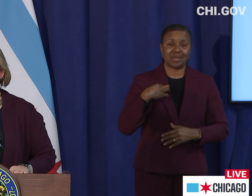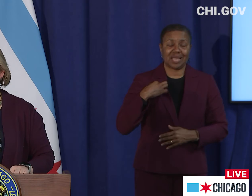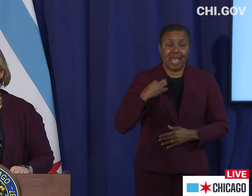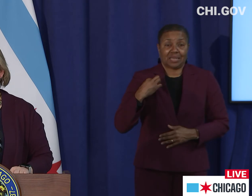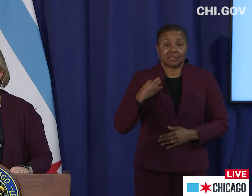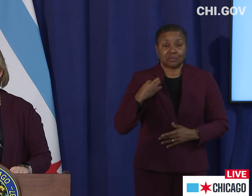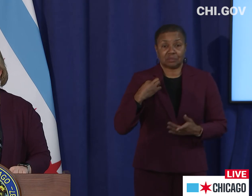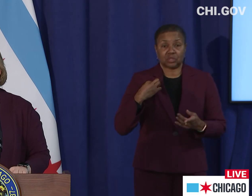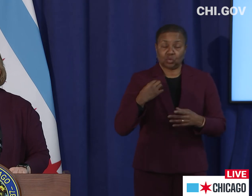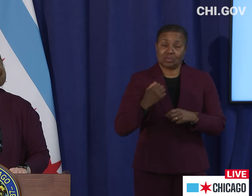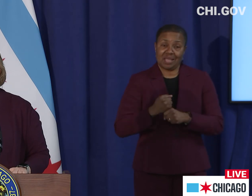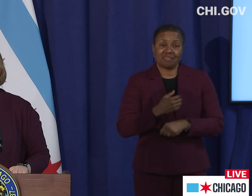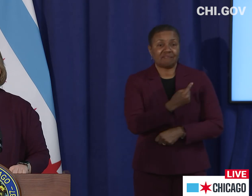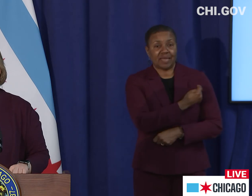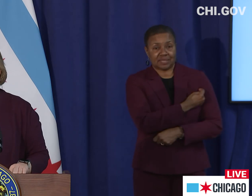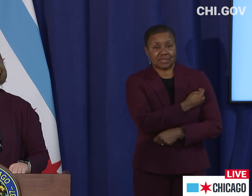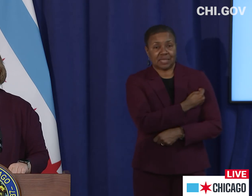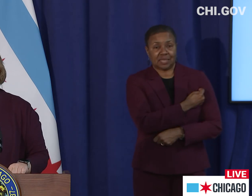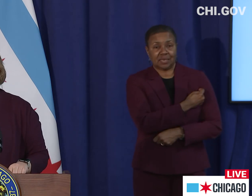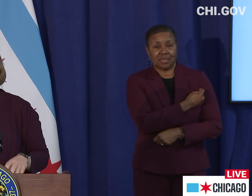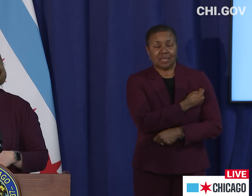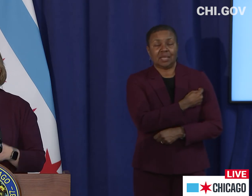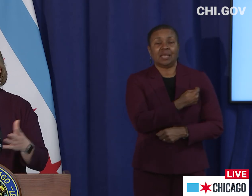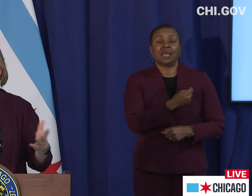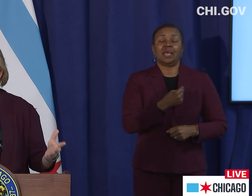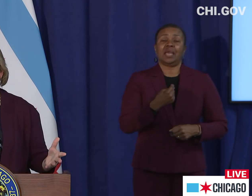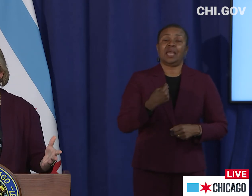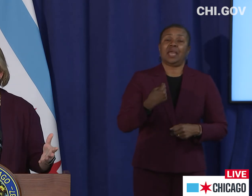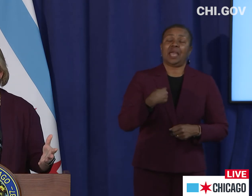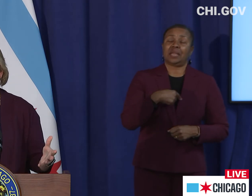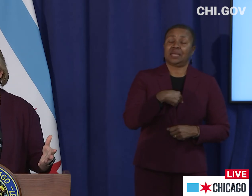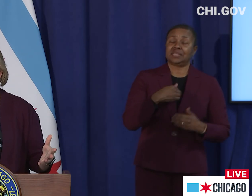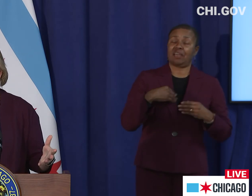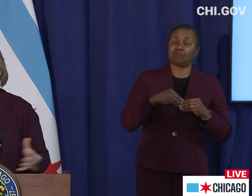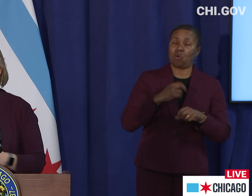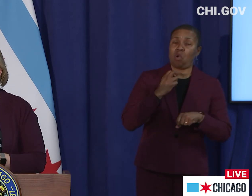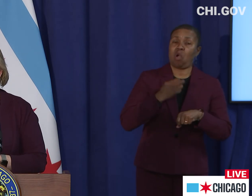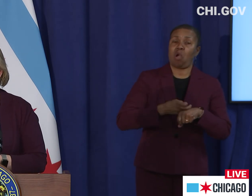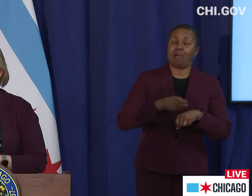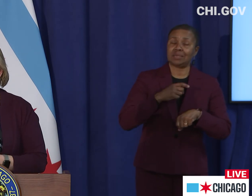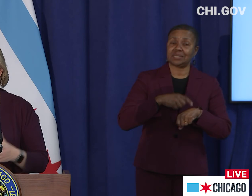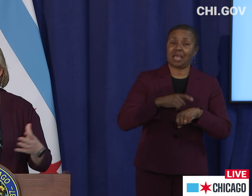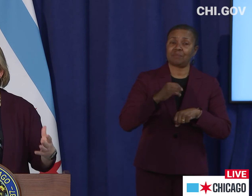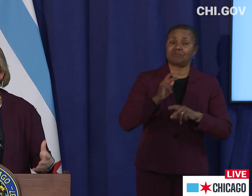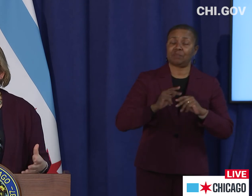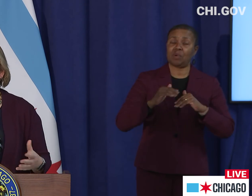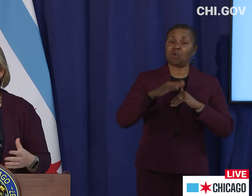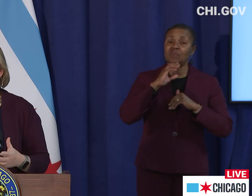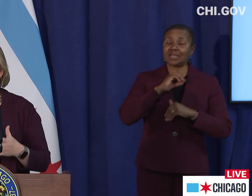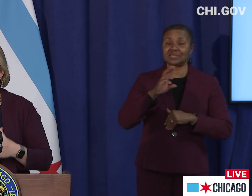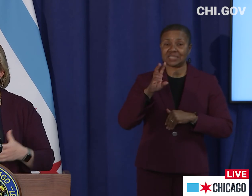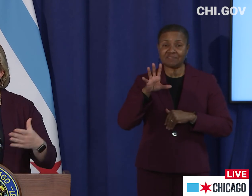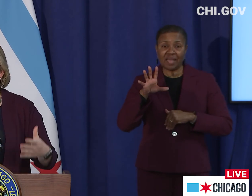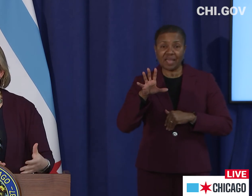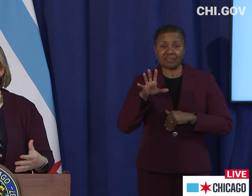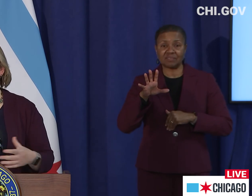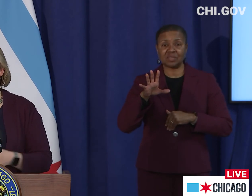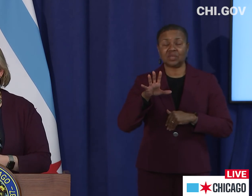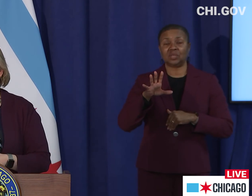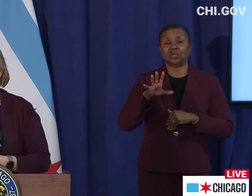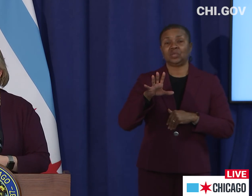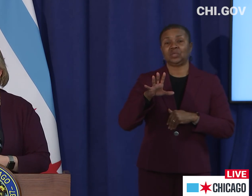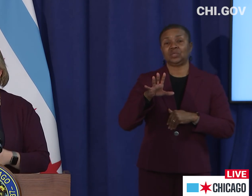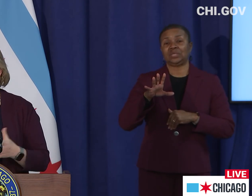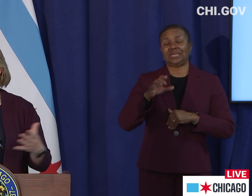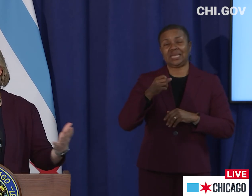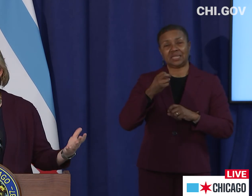get that vaccine. And it would make it harder for us to get it to the people over 65. It would make it harder for us to get it into the